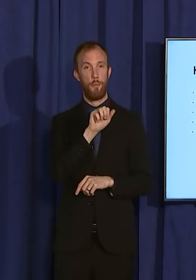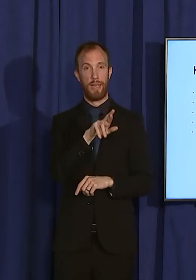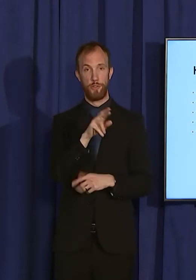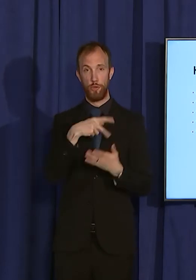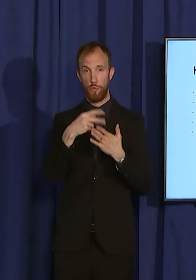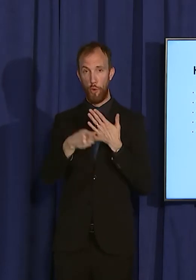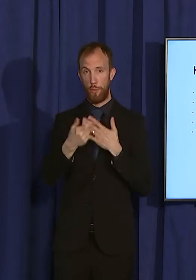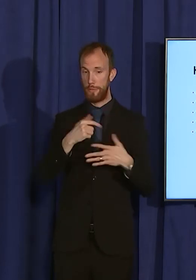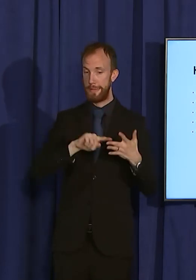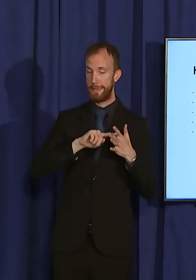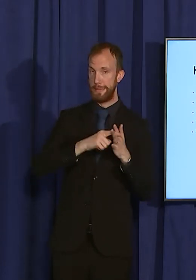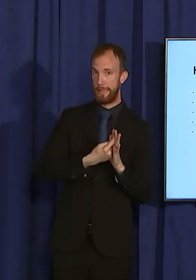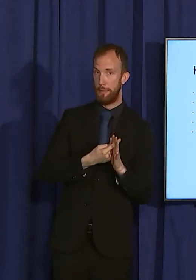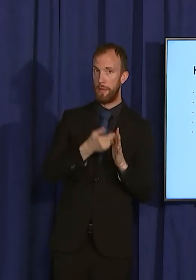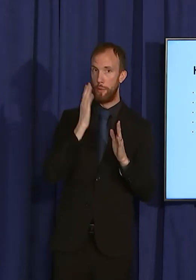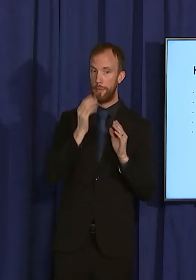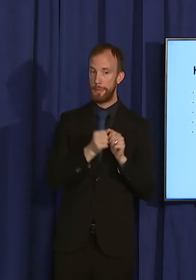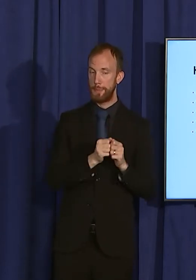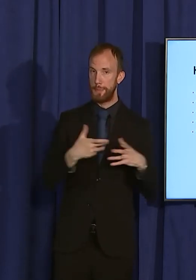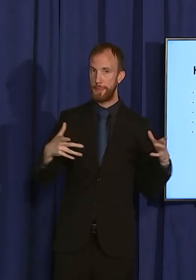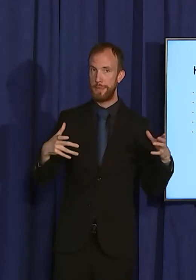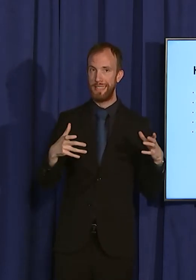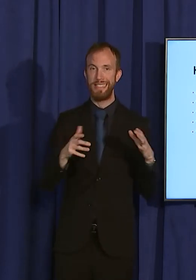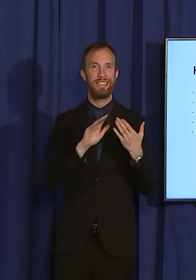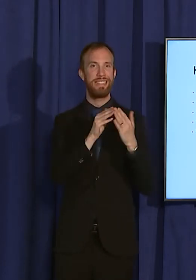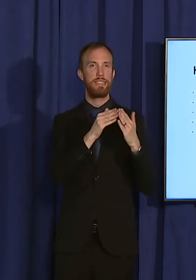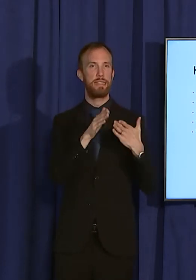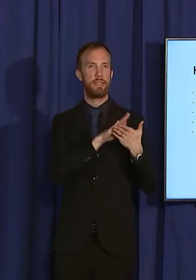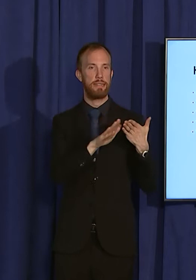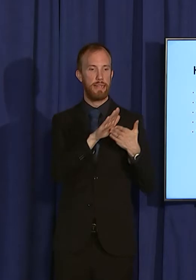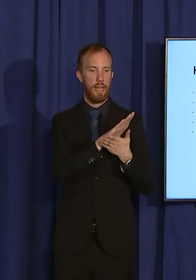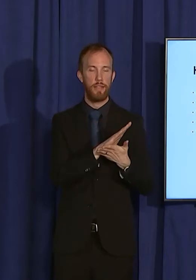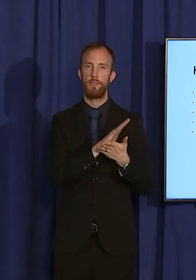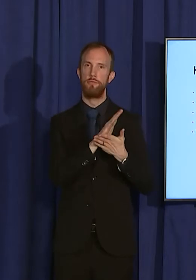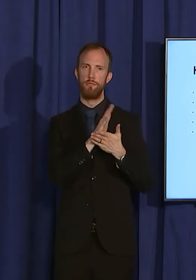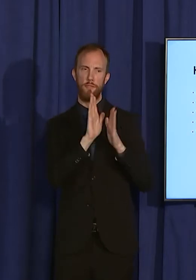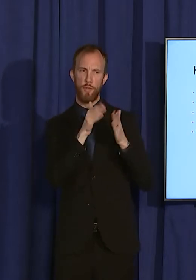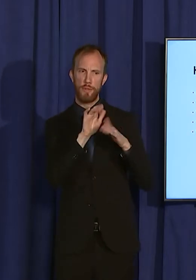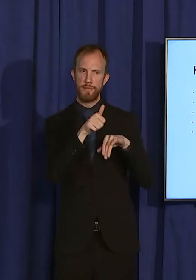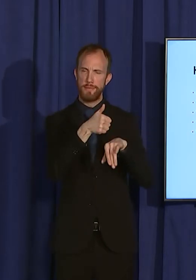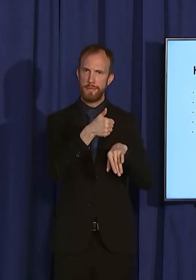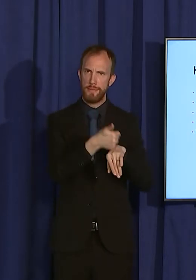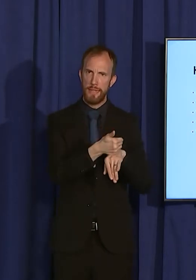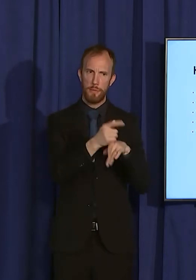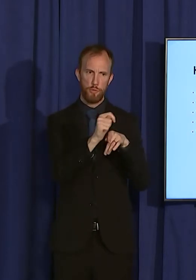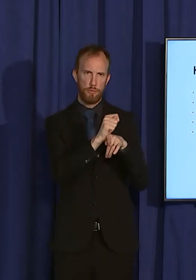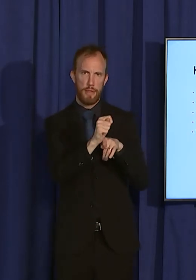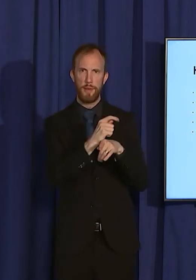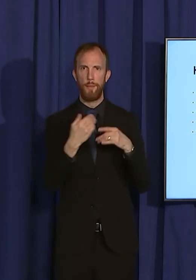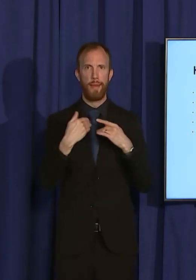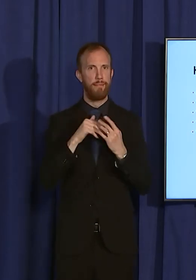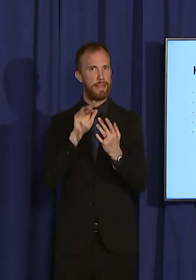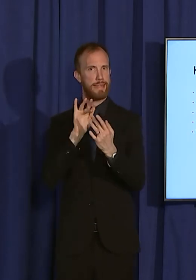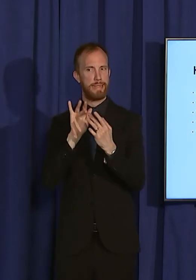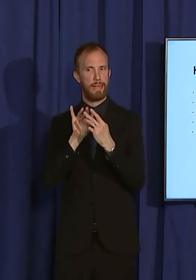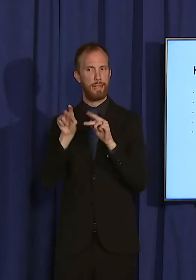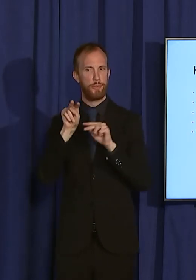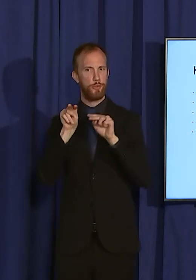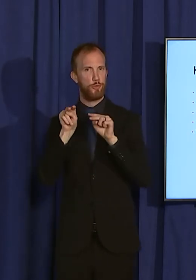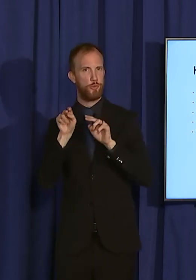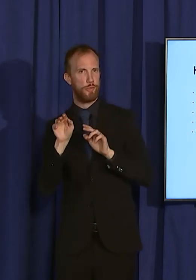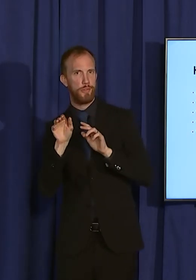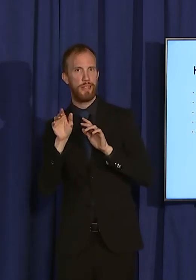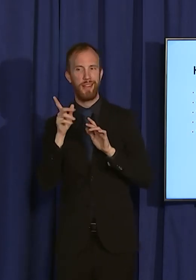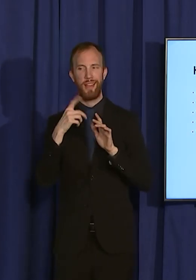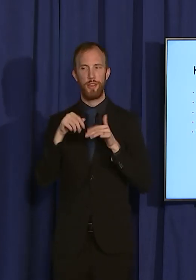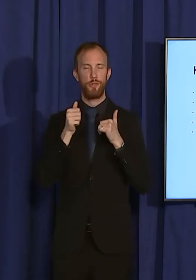expanding. City colleges work to create some training, and we have some of our contact tracers that have been transitioning to do more of the